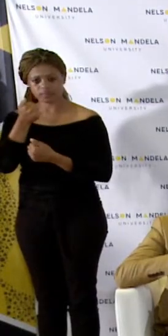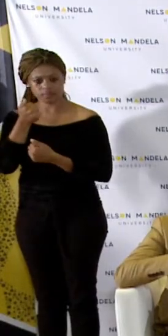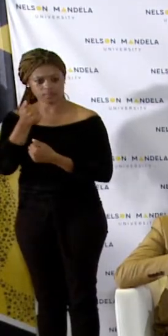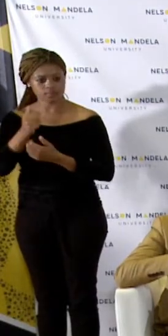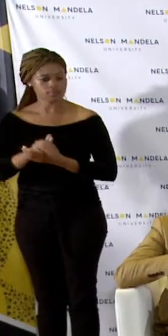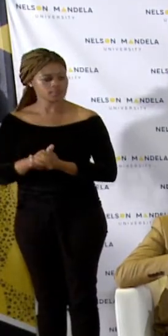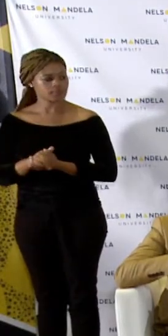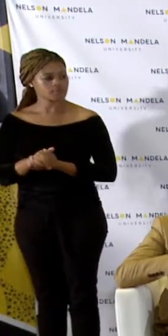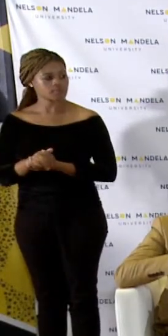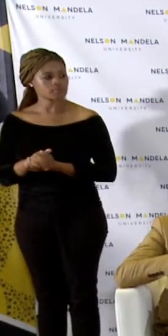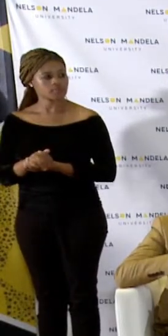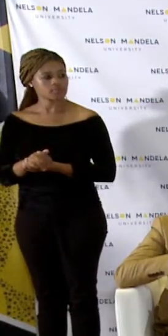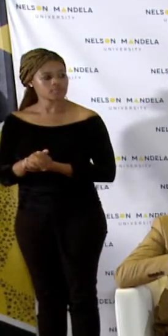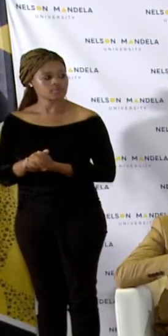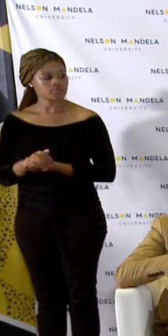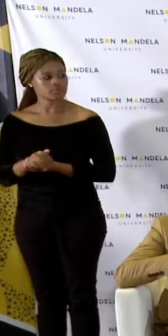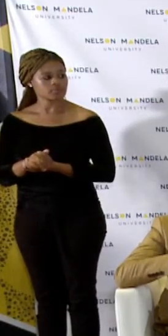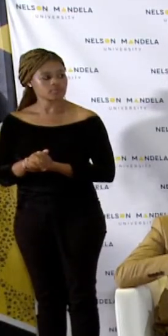consent.